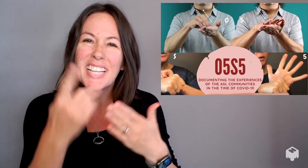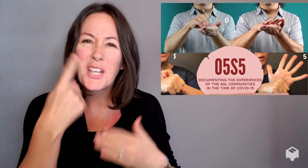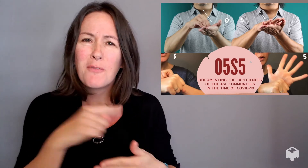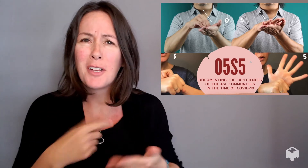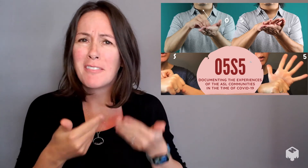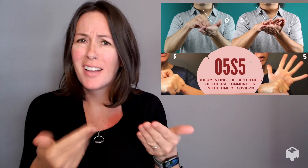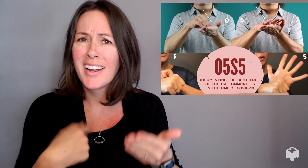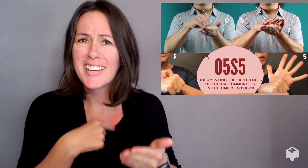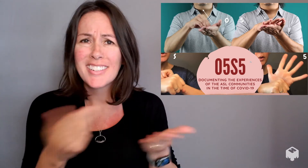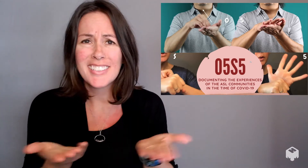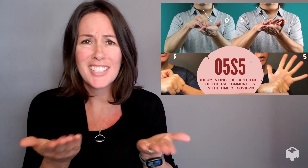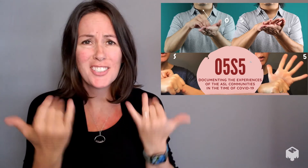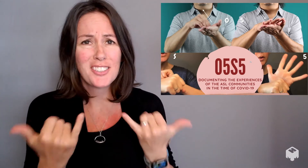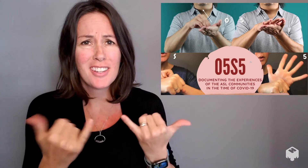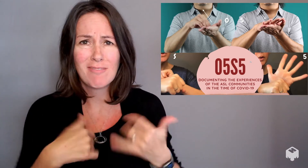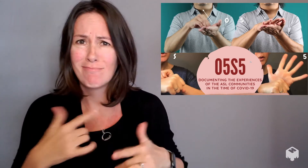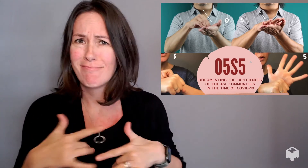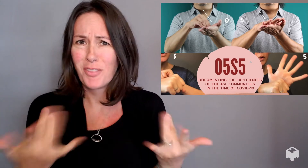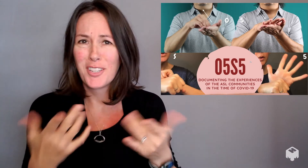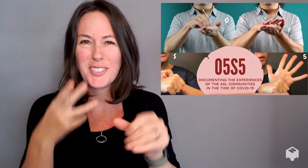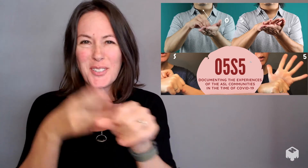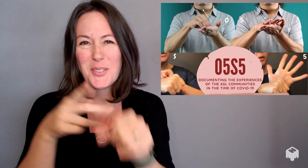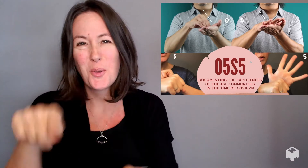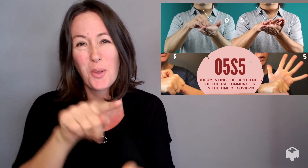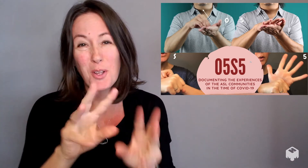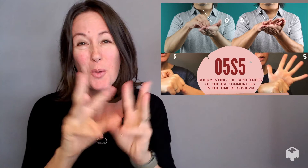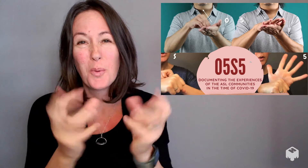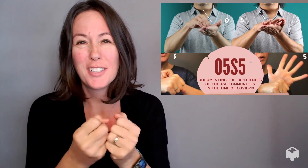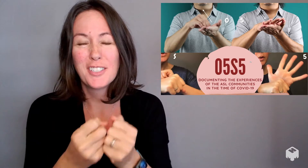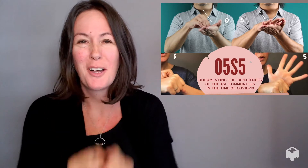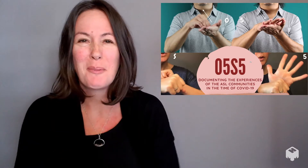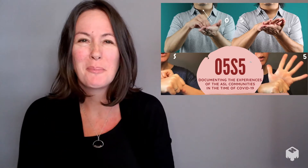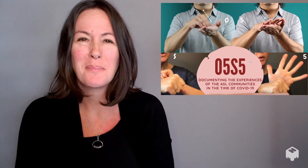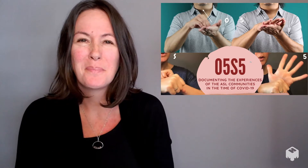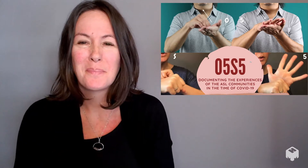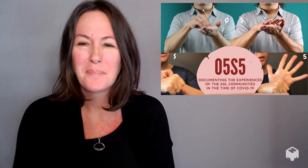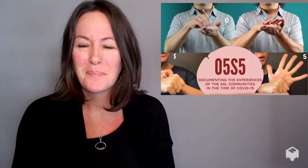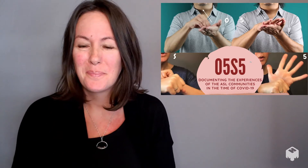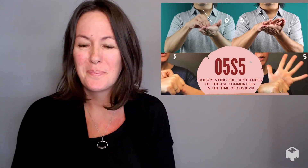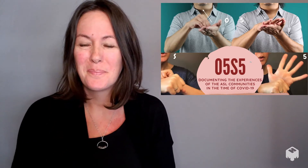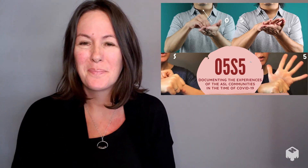Thank you for inviting us here today. We are thrilled to be a part of your workshop.